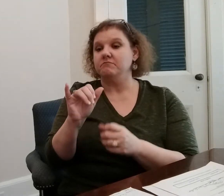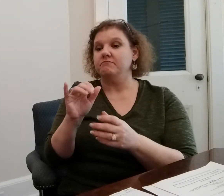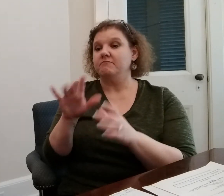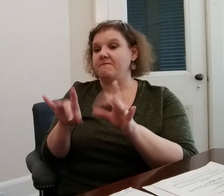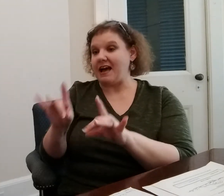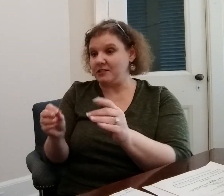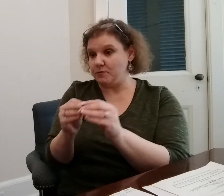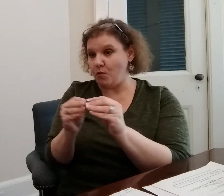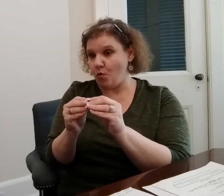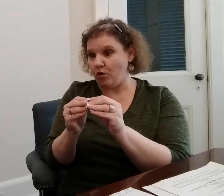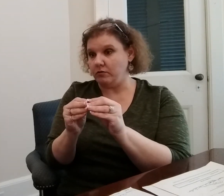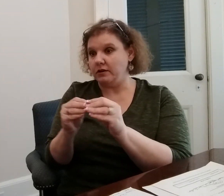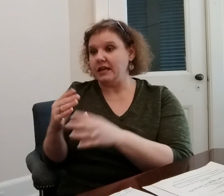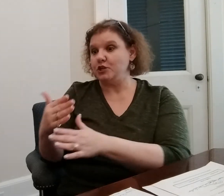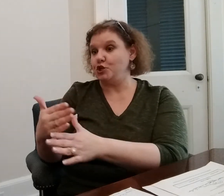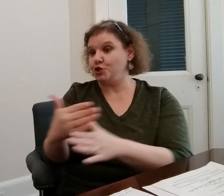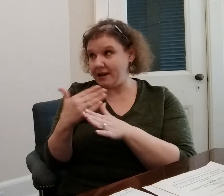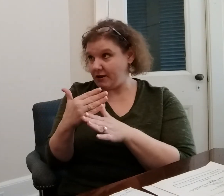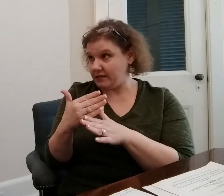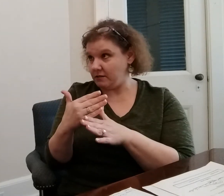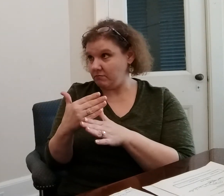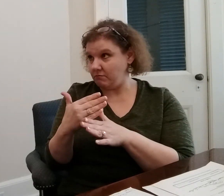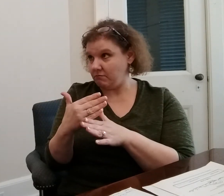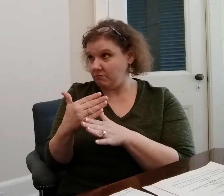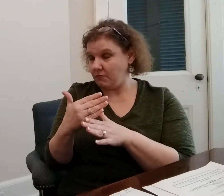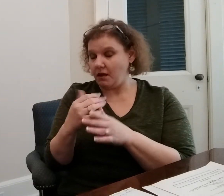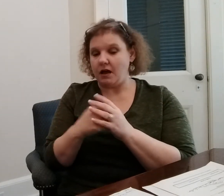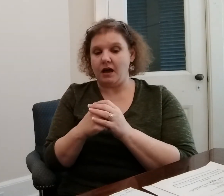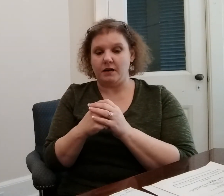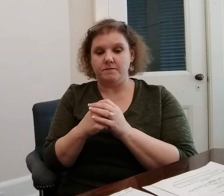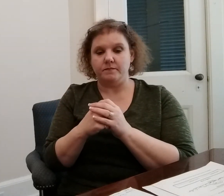find some more share it okay